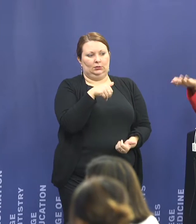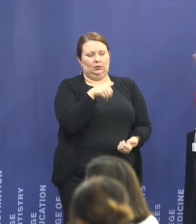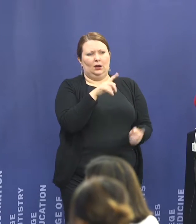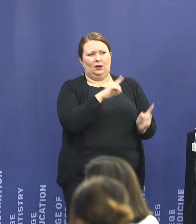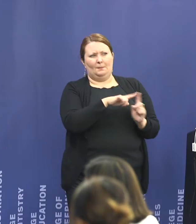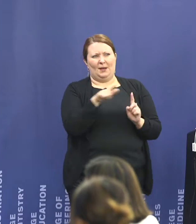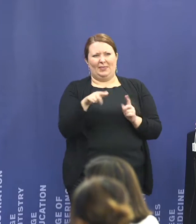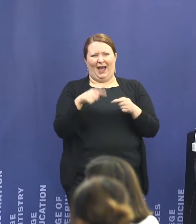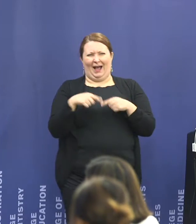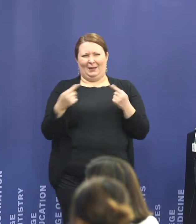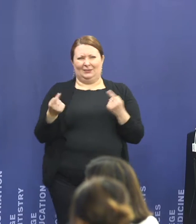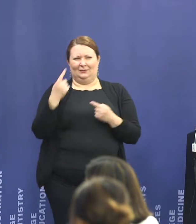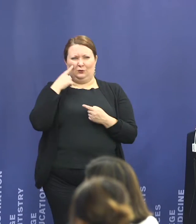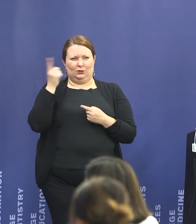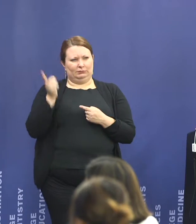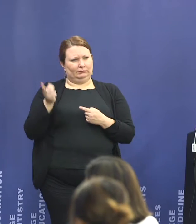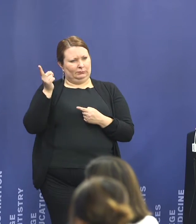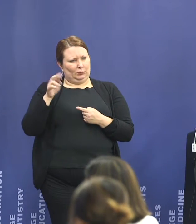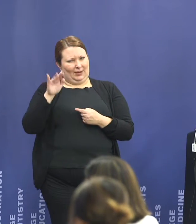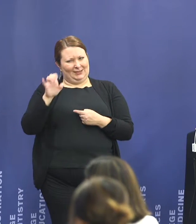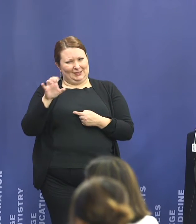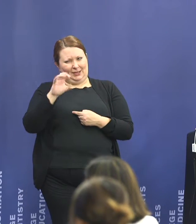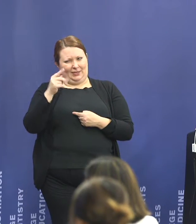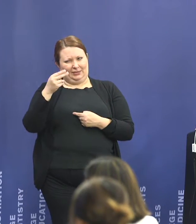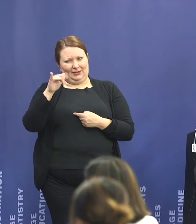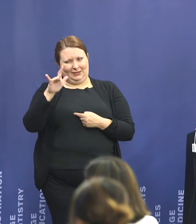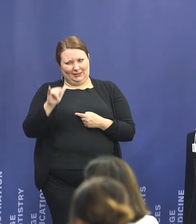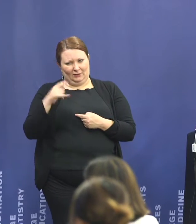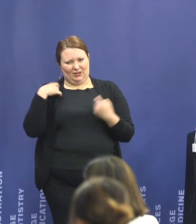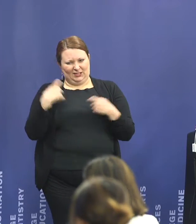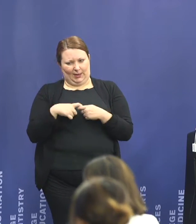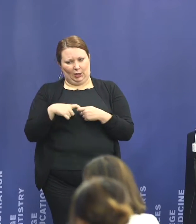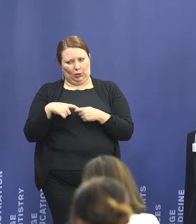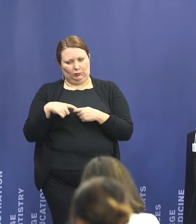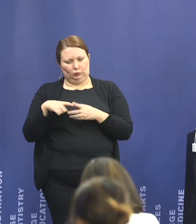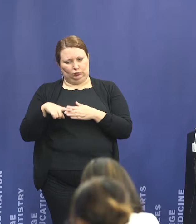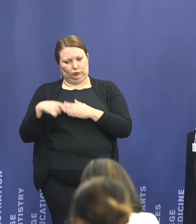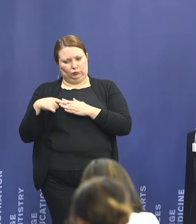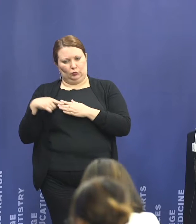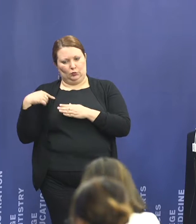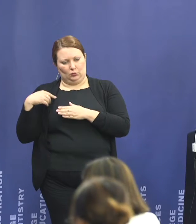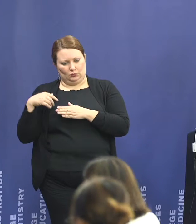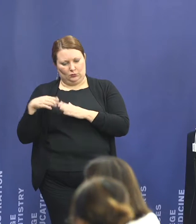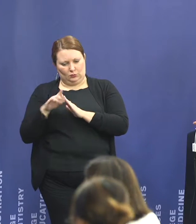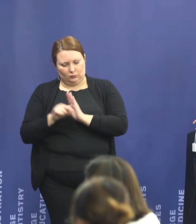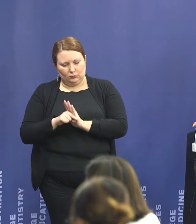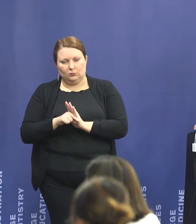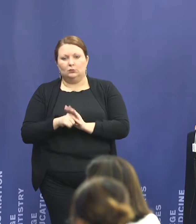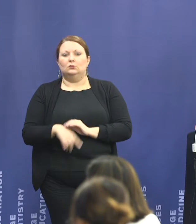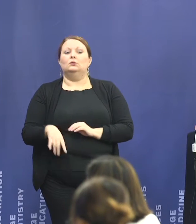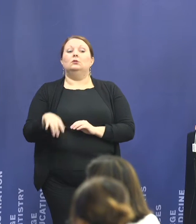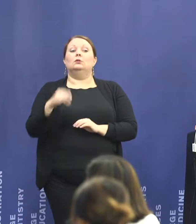they're making the opposite recommendation for race and Hispanic origin. The idea that American